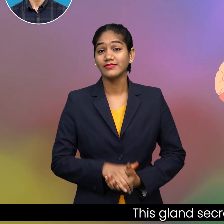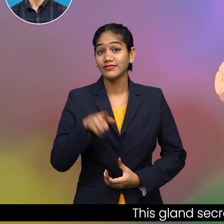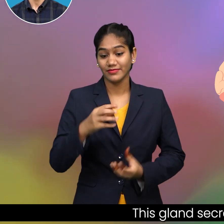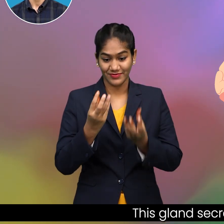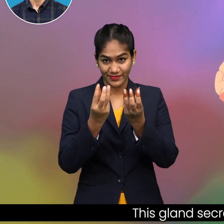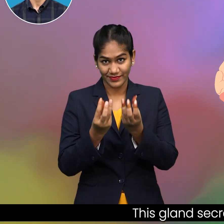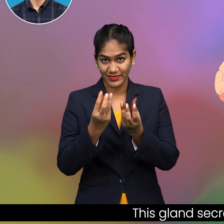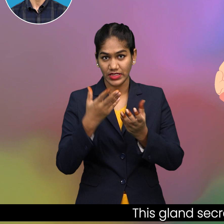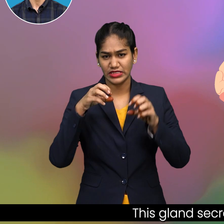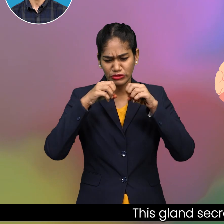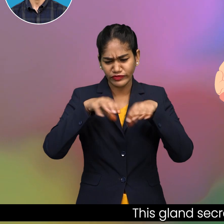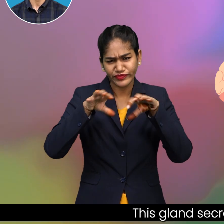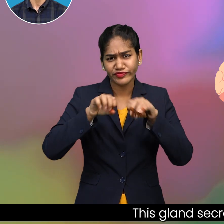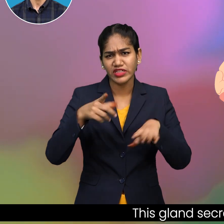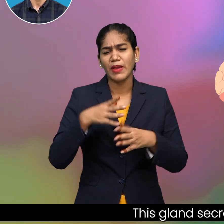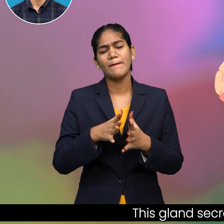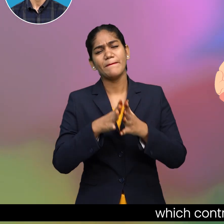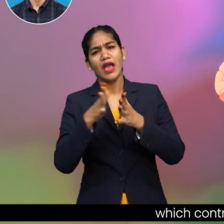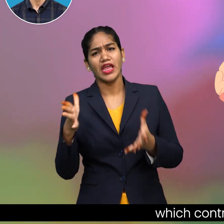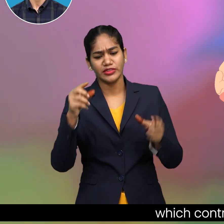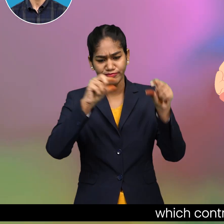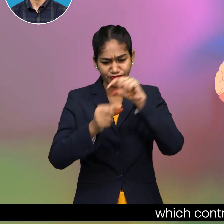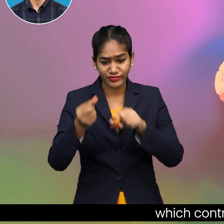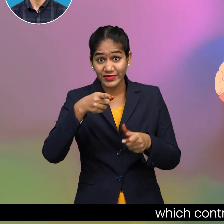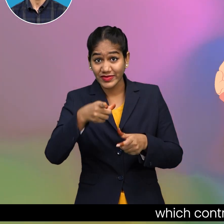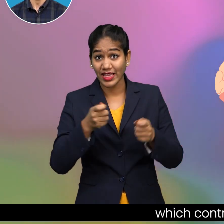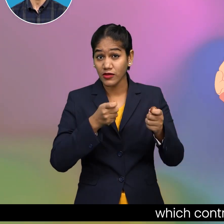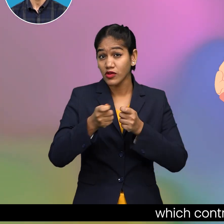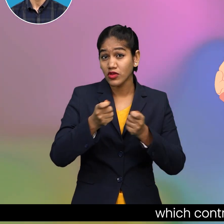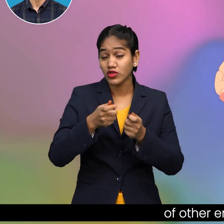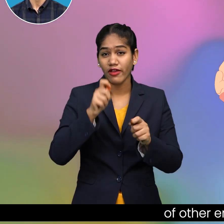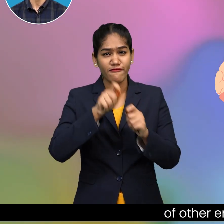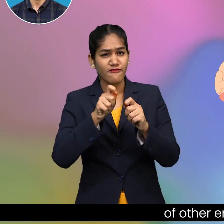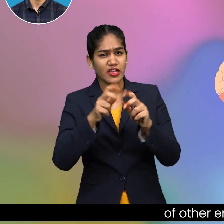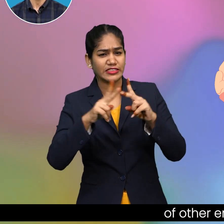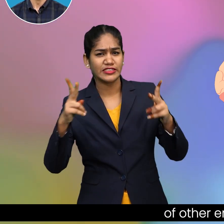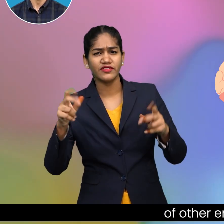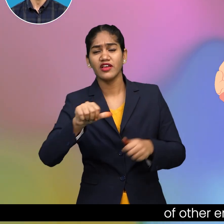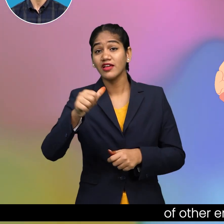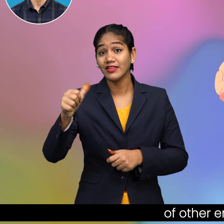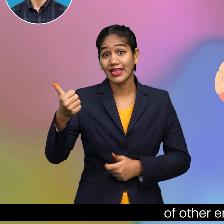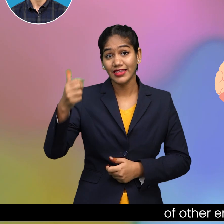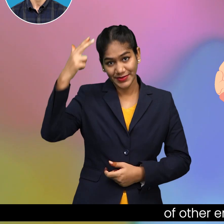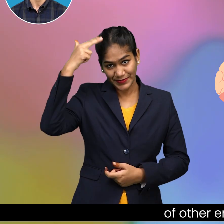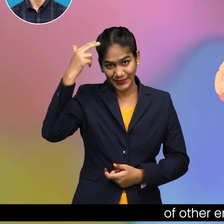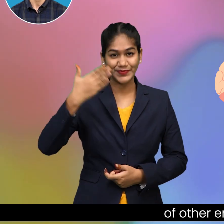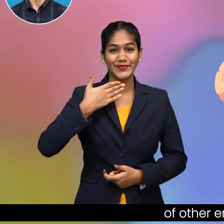This glands secretes many hormones which control the functioning of other endocrine